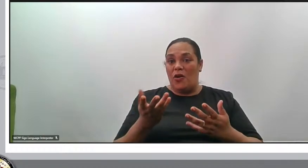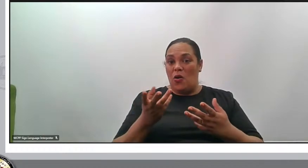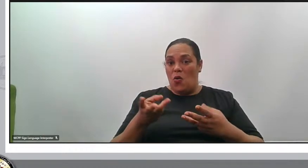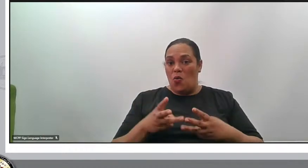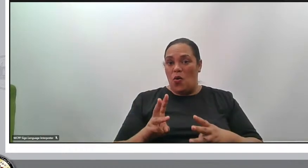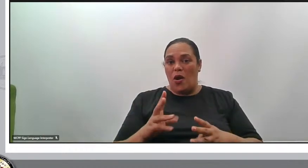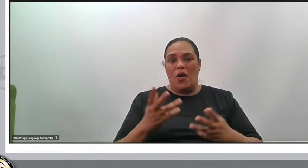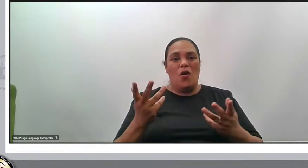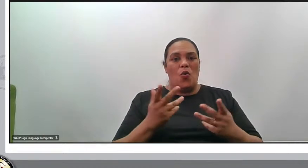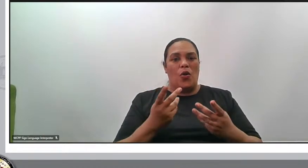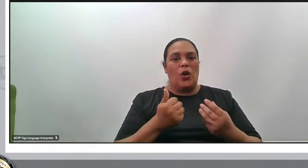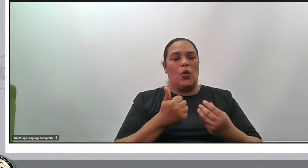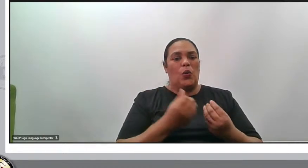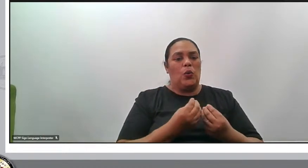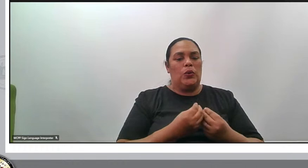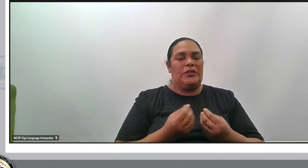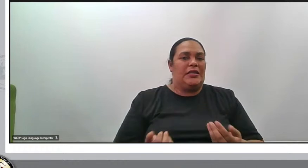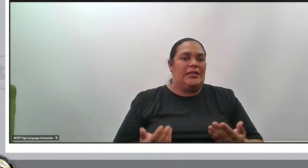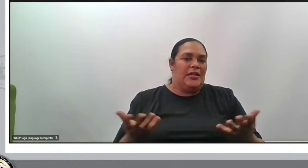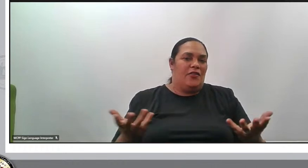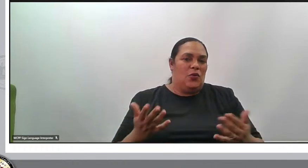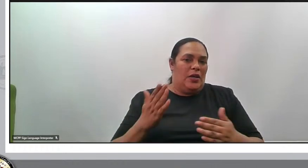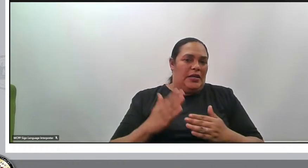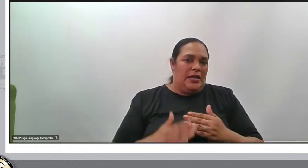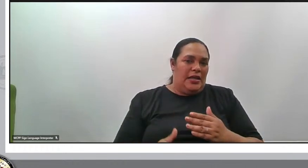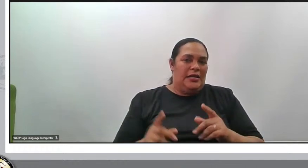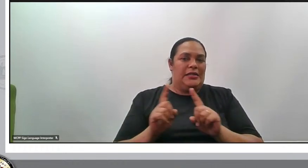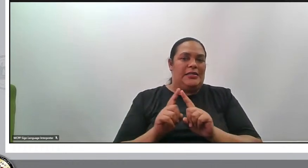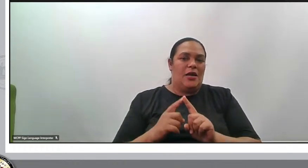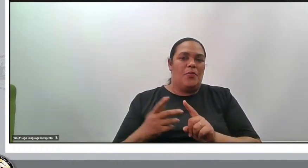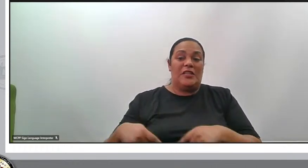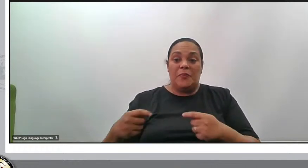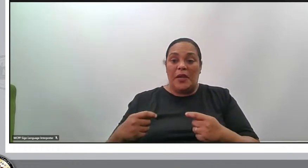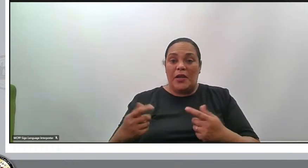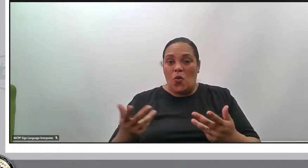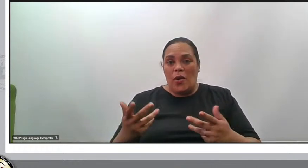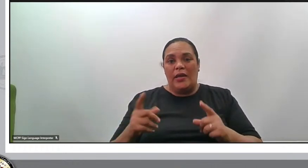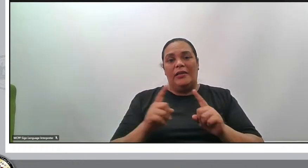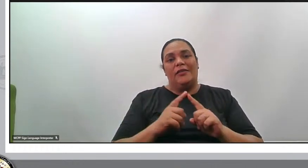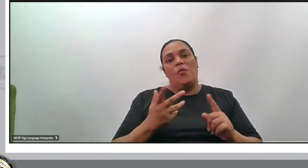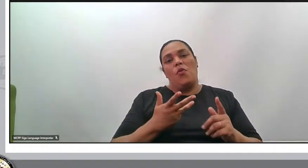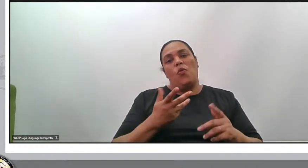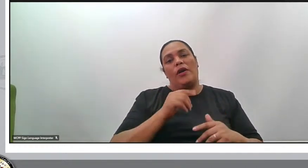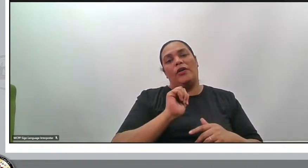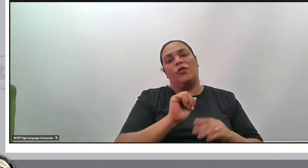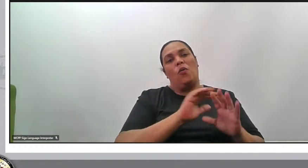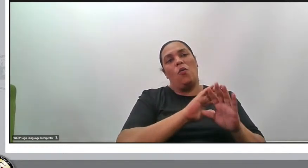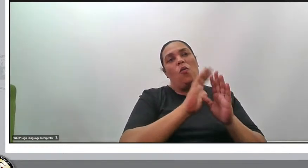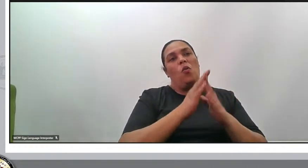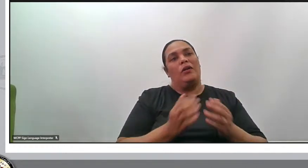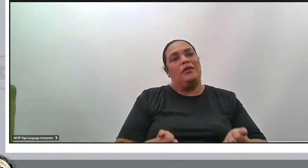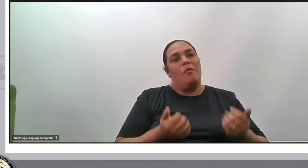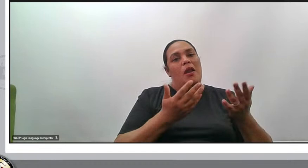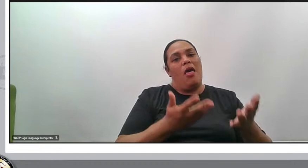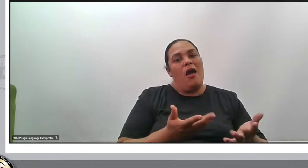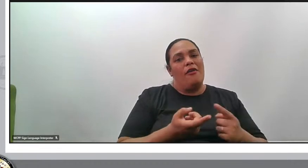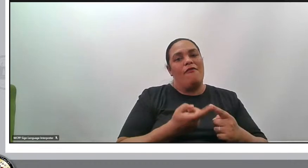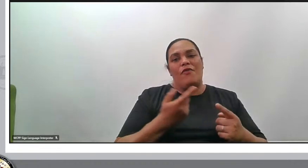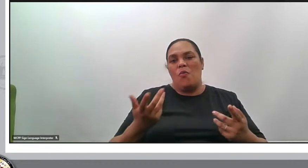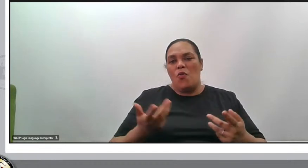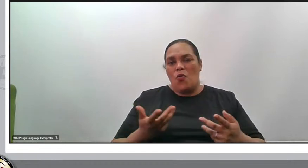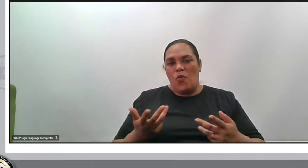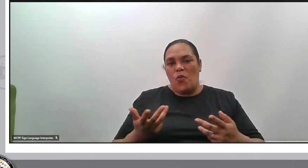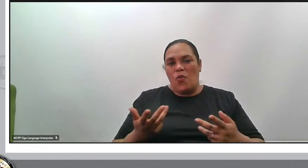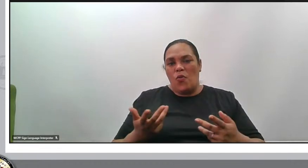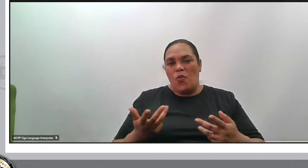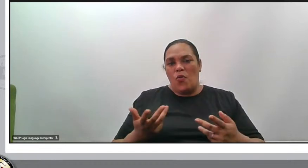where was goods and services spent? Where was, you know, where did all the suppliers, you know, come from? It